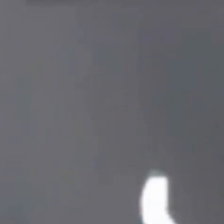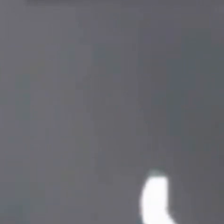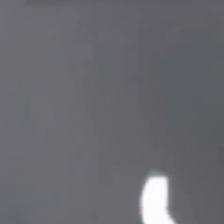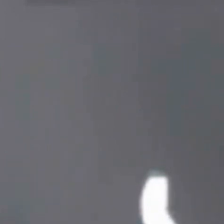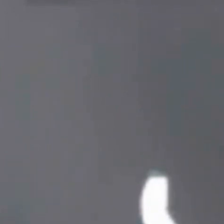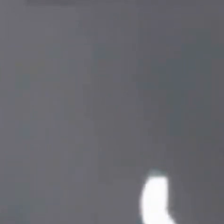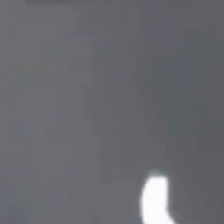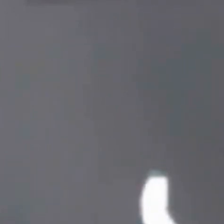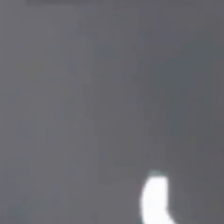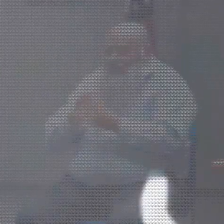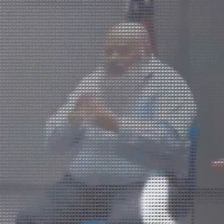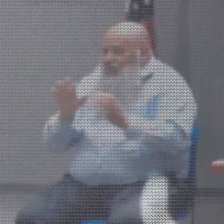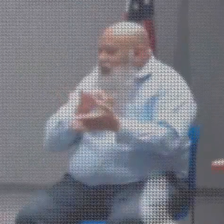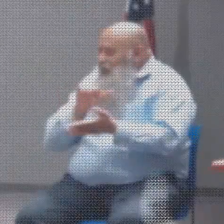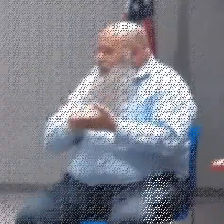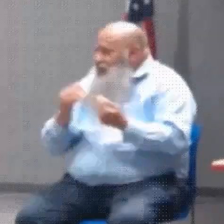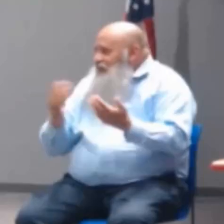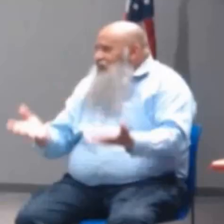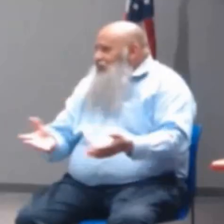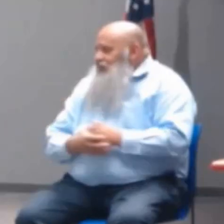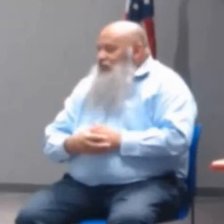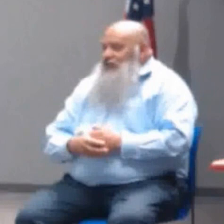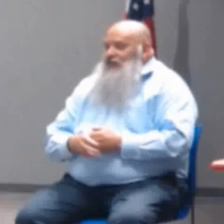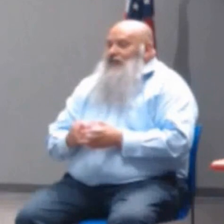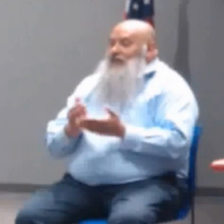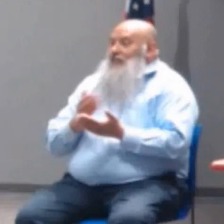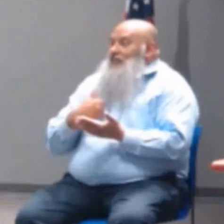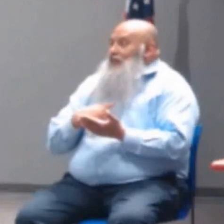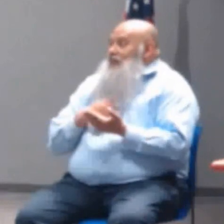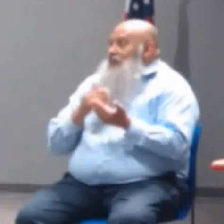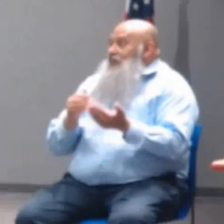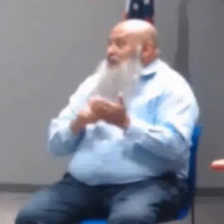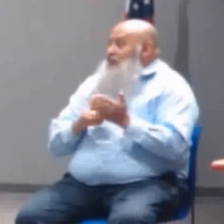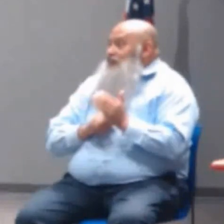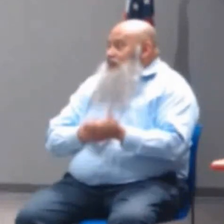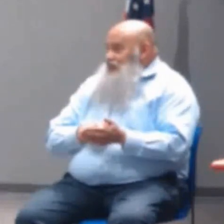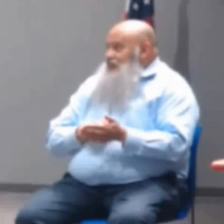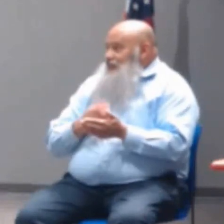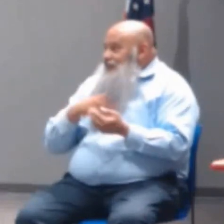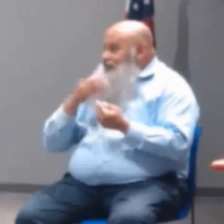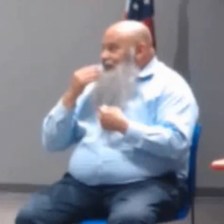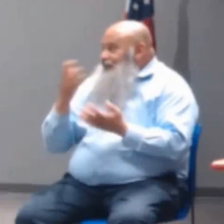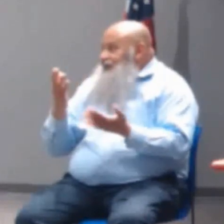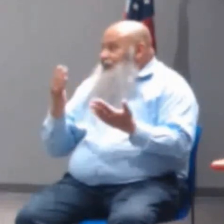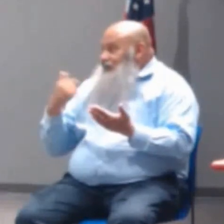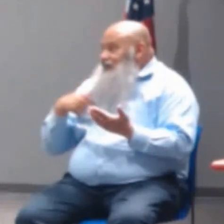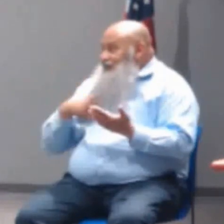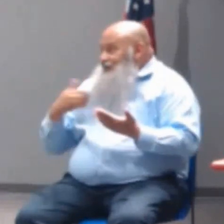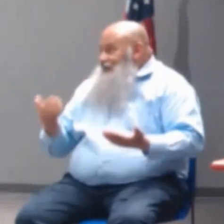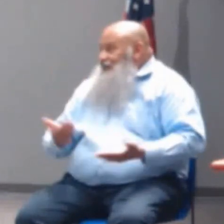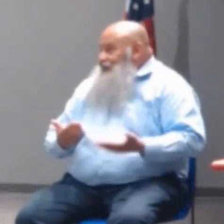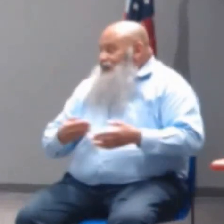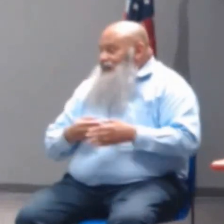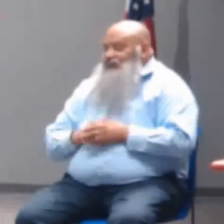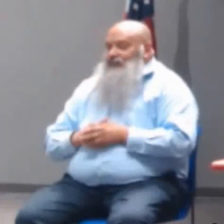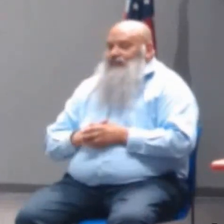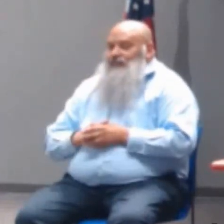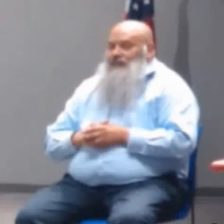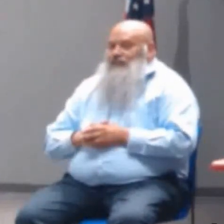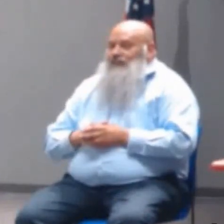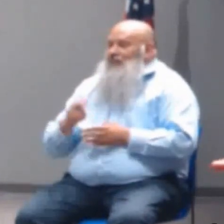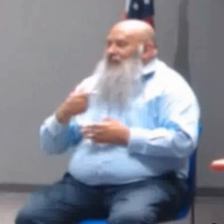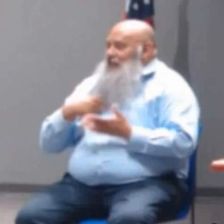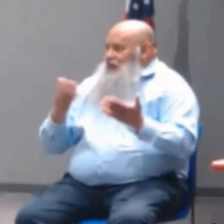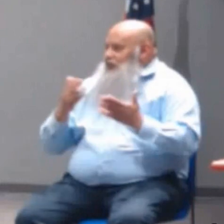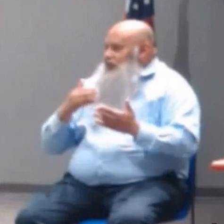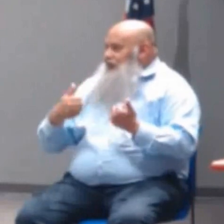you do, but so I'm very grateful to be here. Before I get started, I do just want to tell you why I'm here. I served